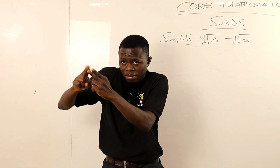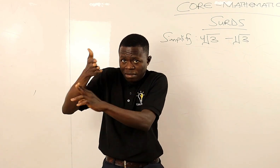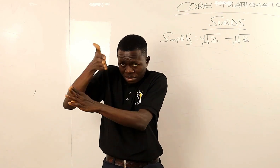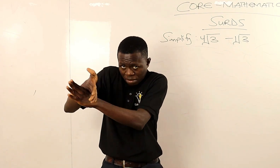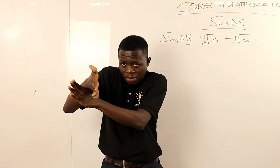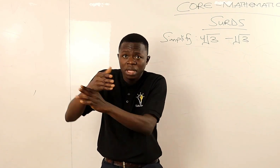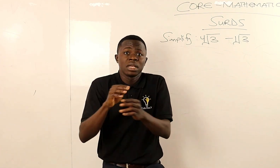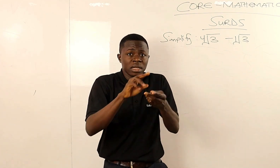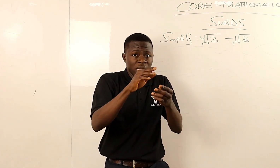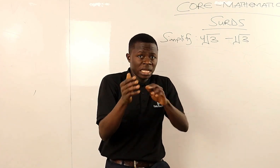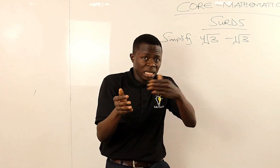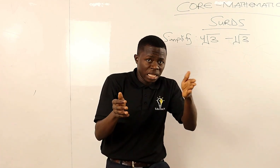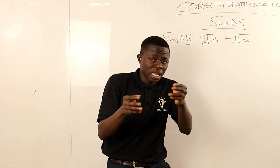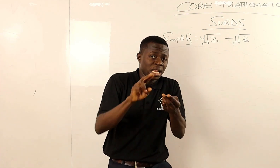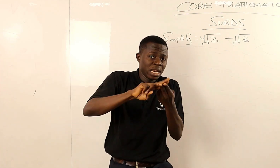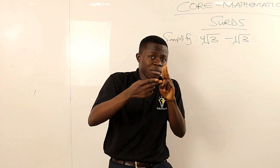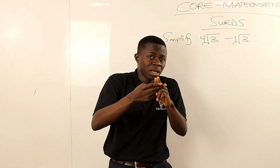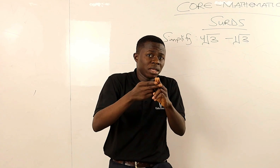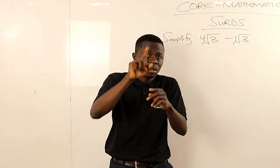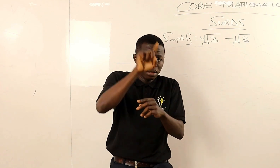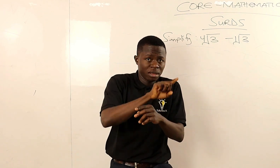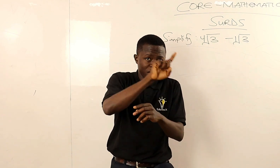we look at the numbers in front of the square root sign,